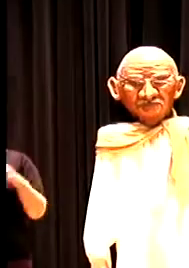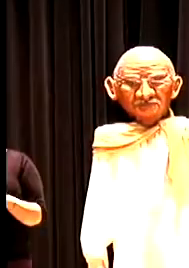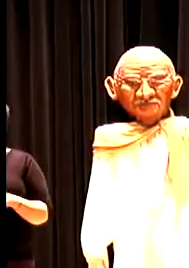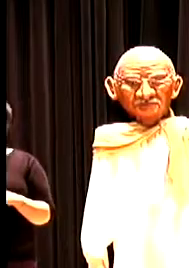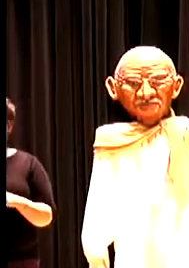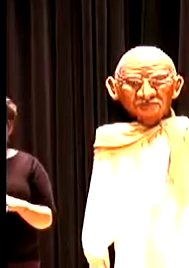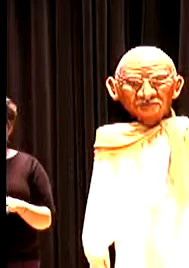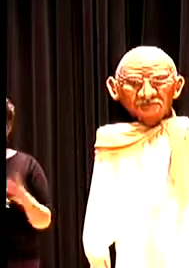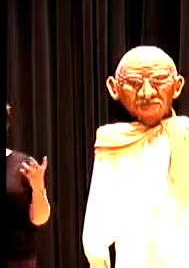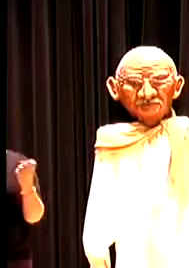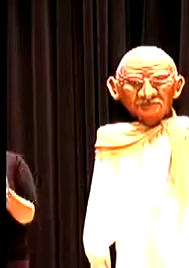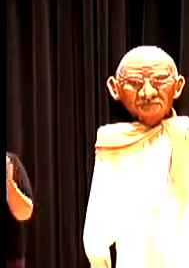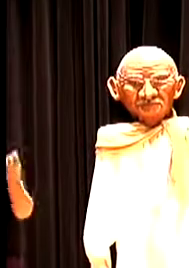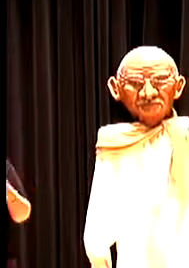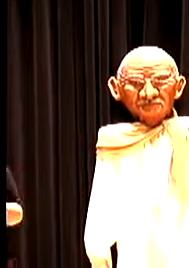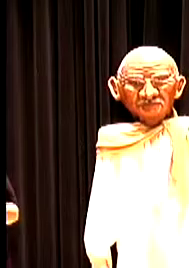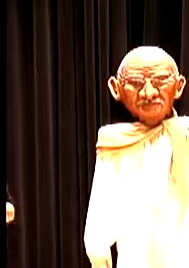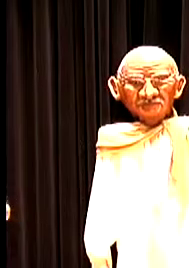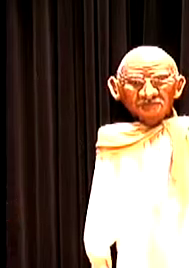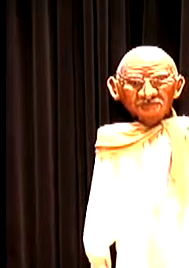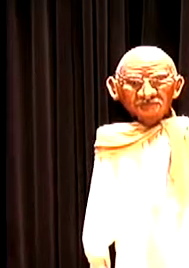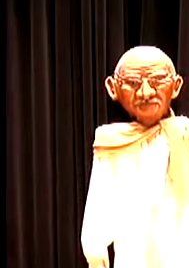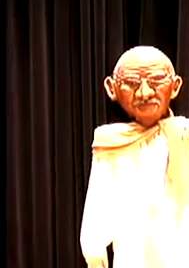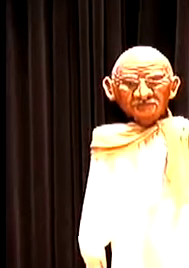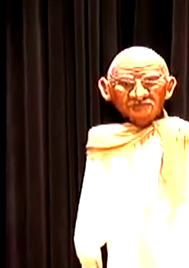is won.